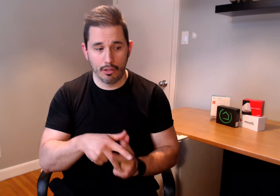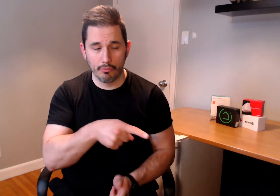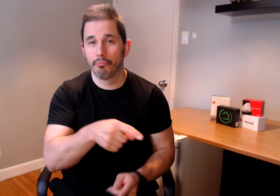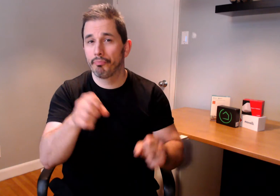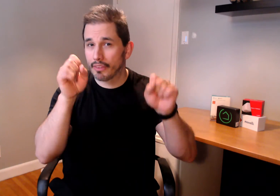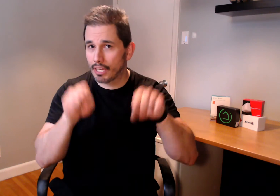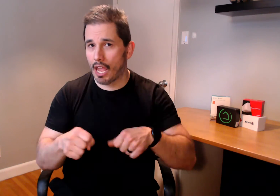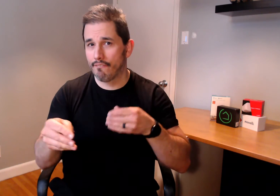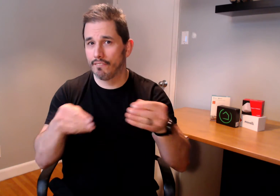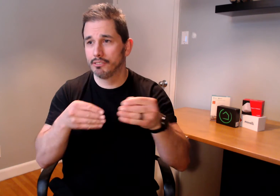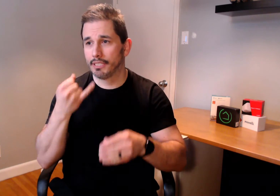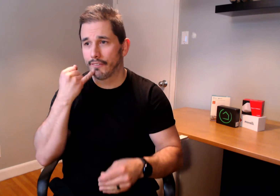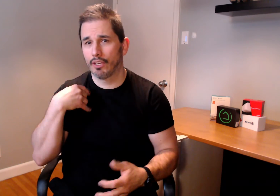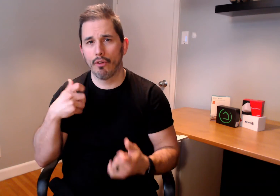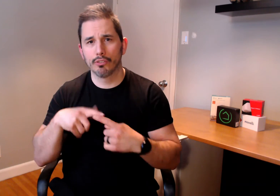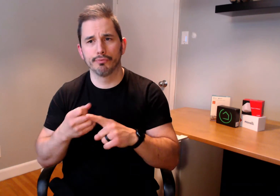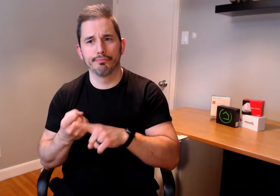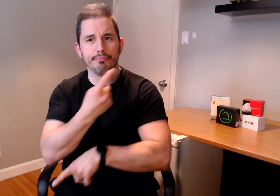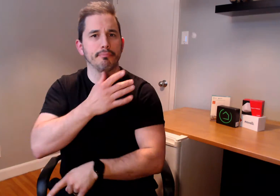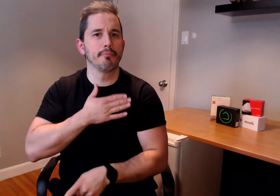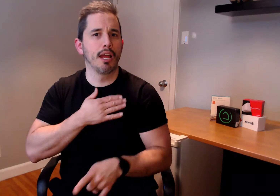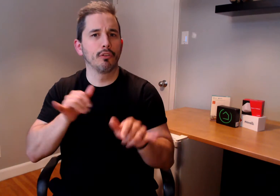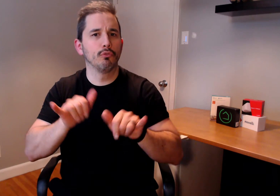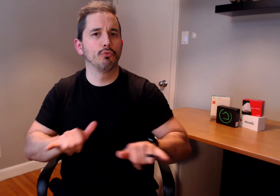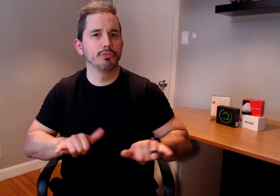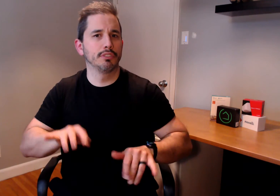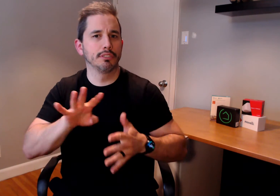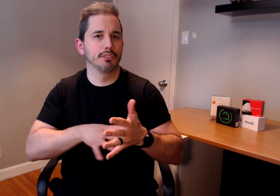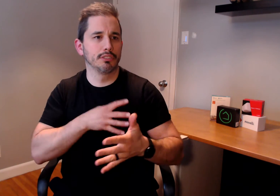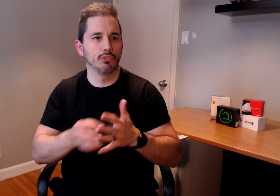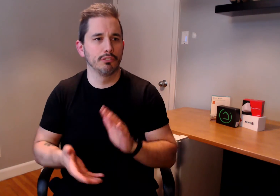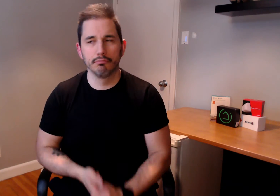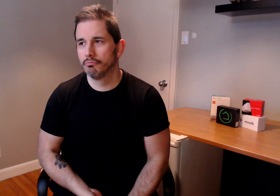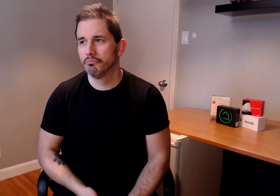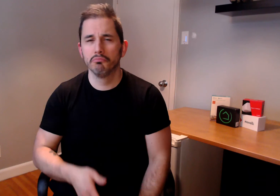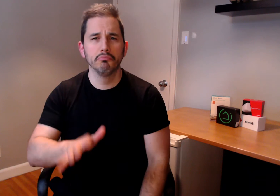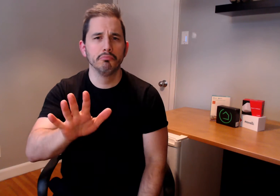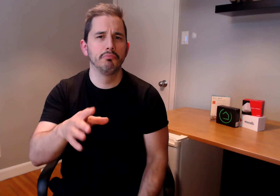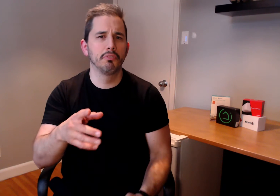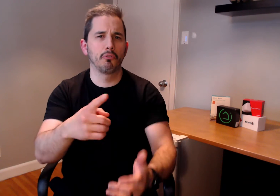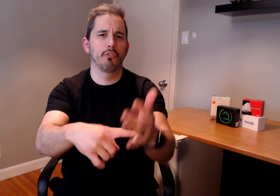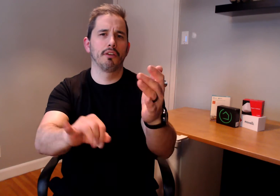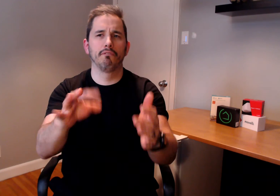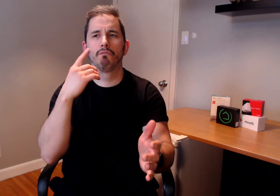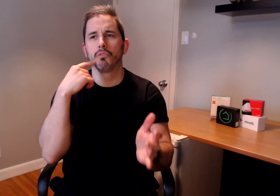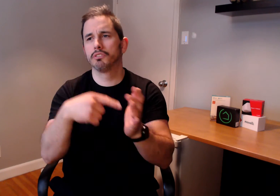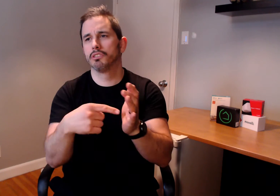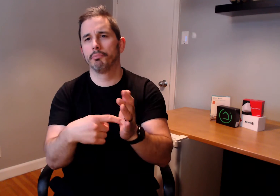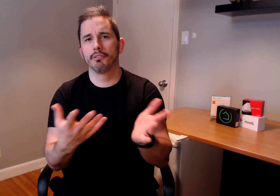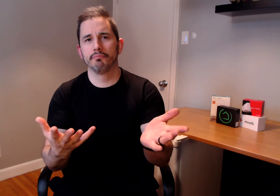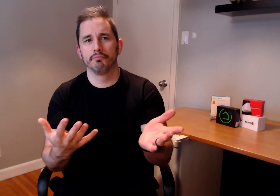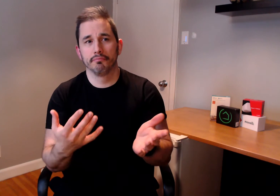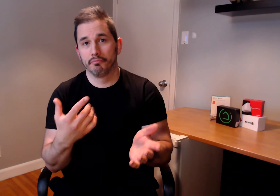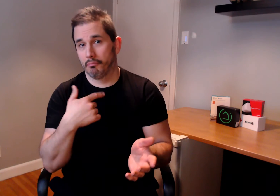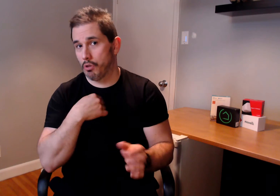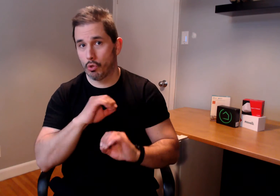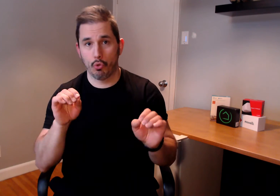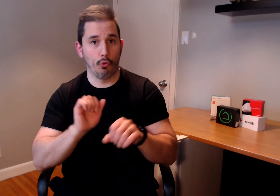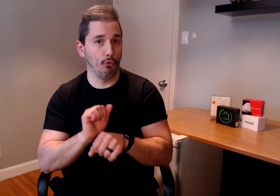right? The thing about a smart plug too is that you also are able to go off of your typical schedule. So for example,